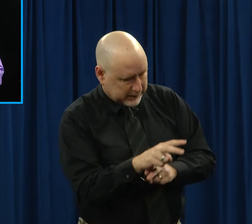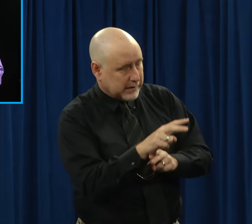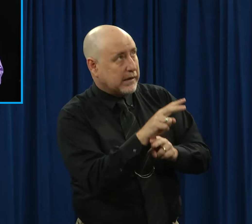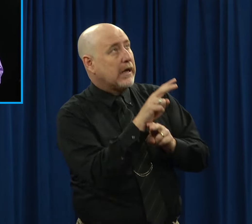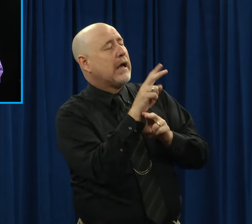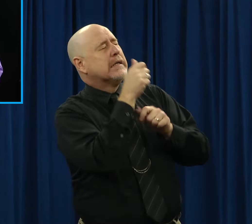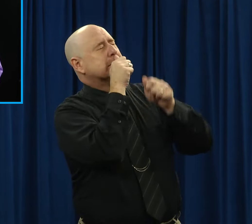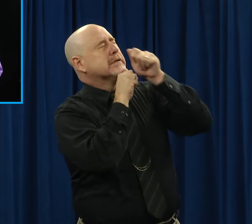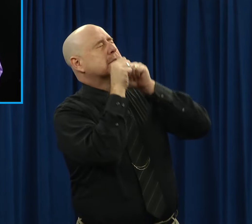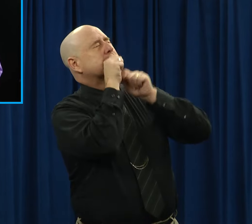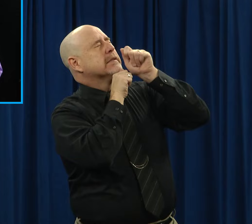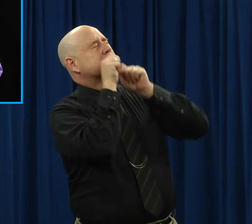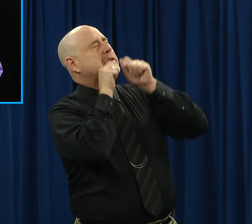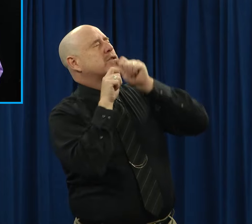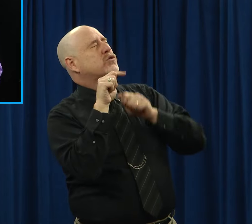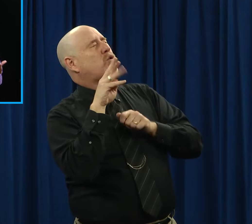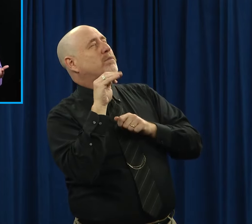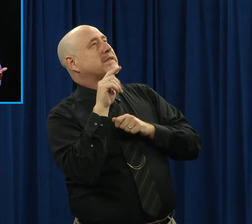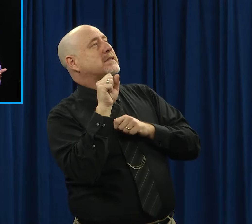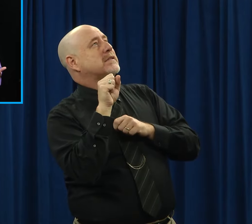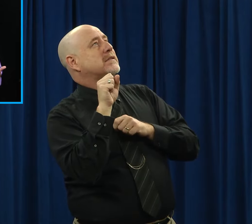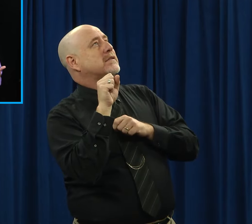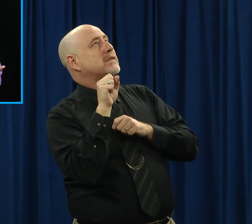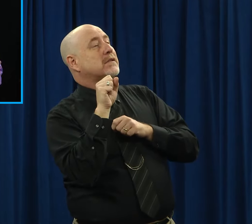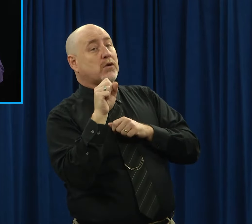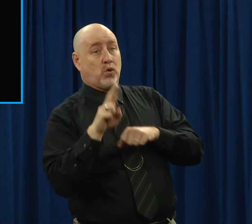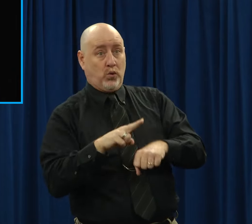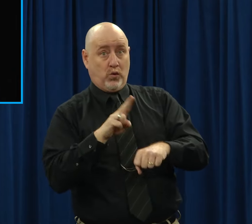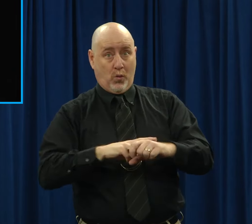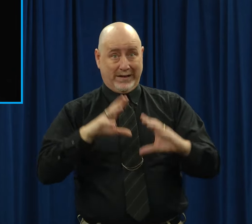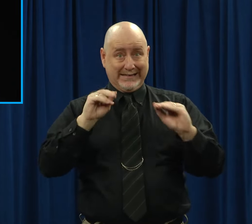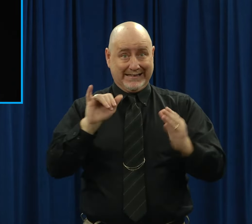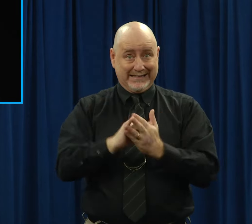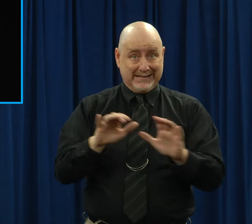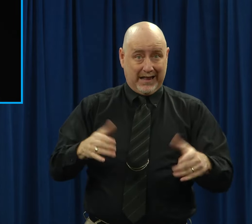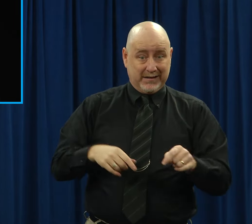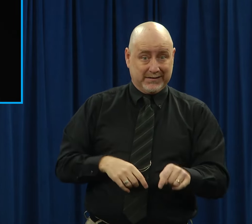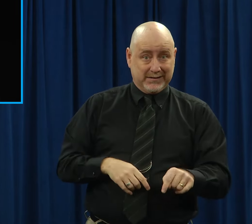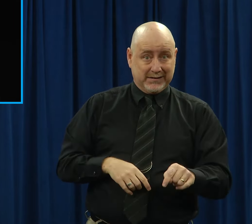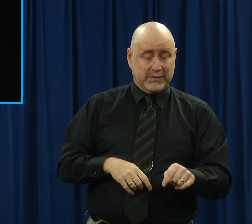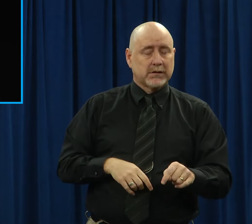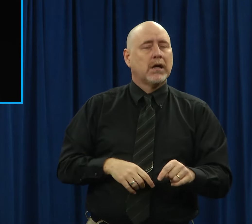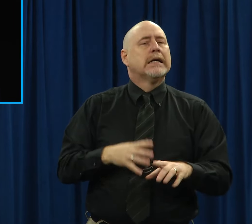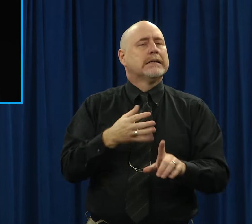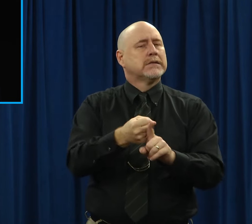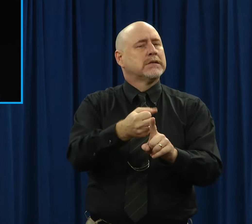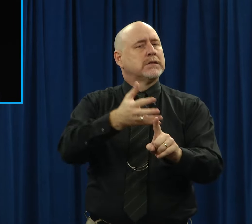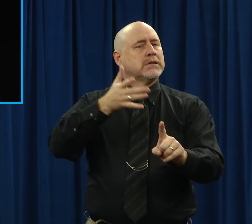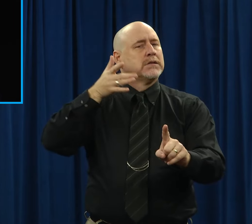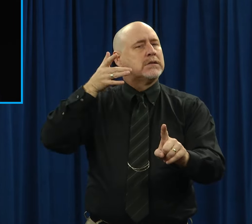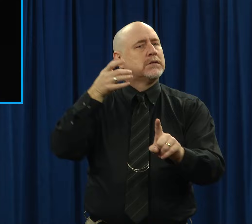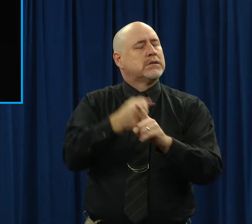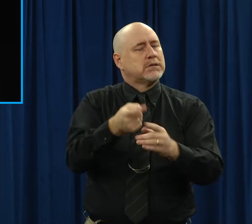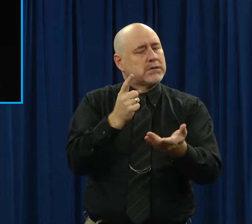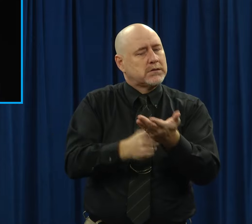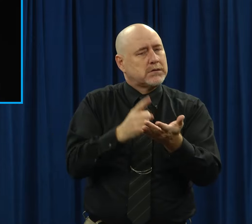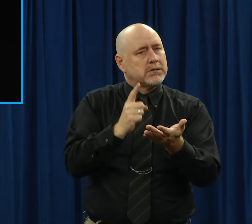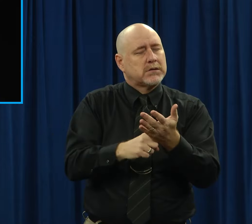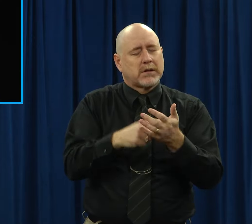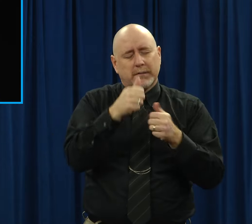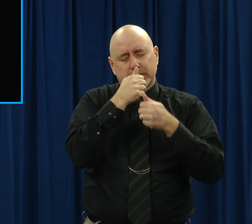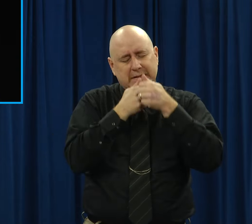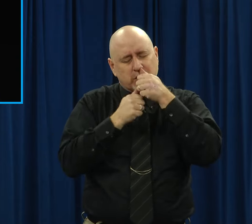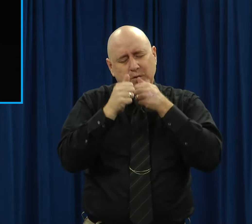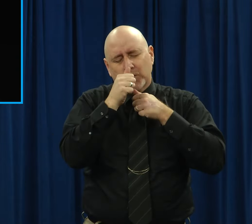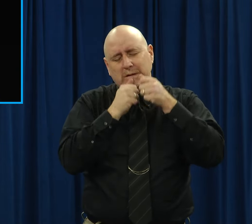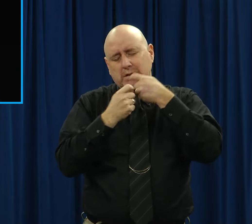lift up his eyes, being in torments." Now, normally when I teach on this subject, I would spend some time here